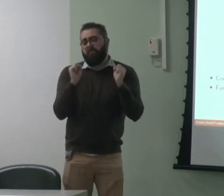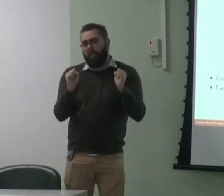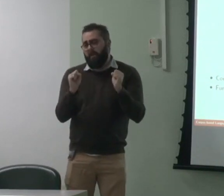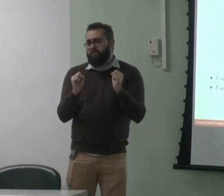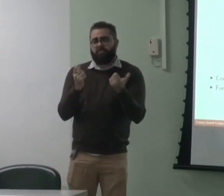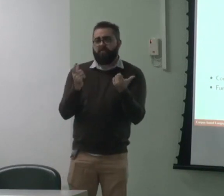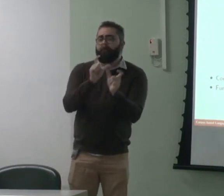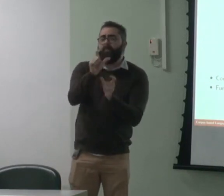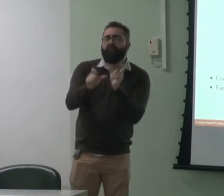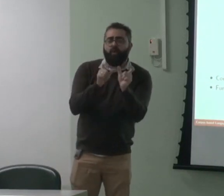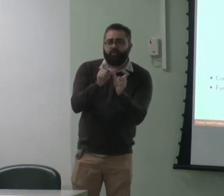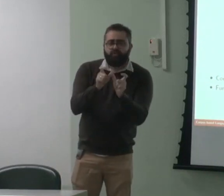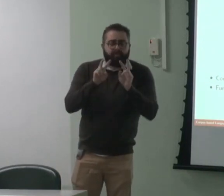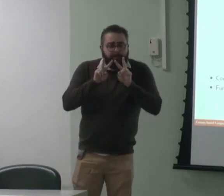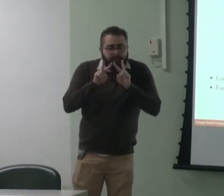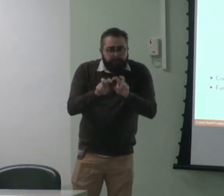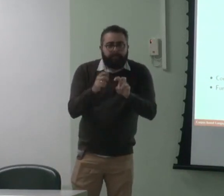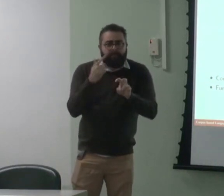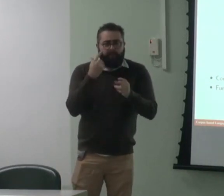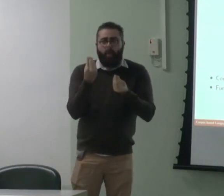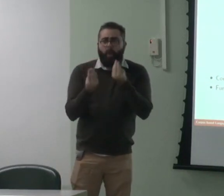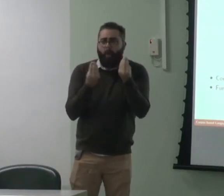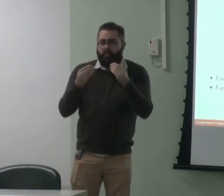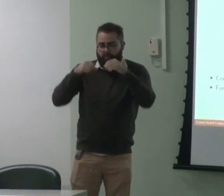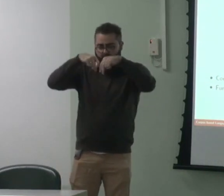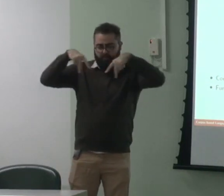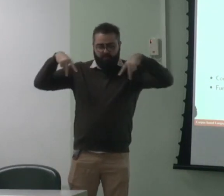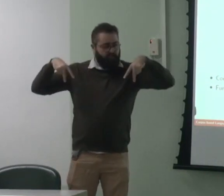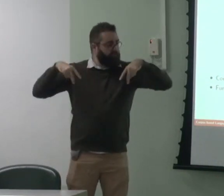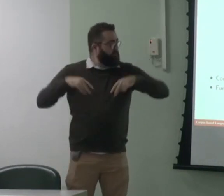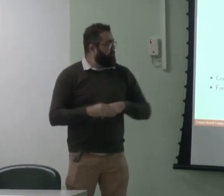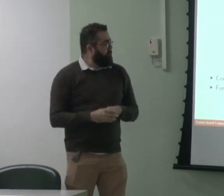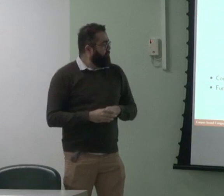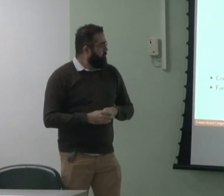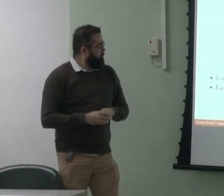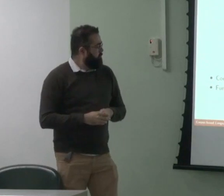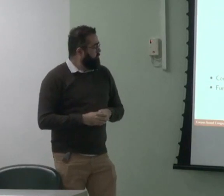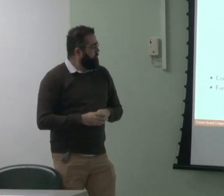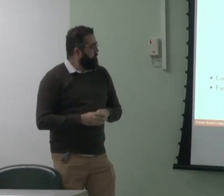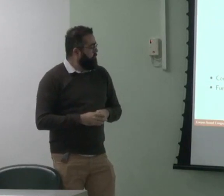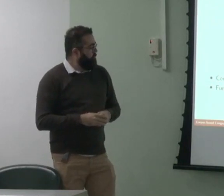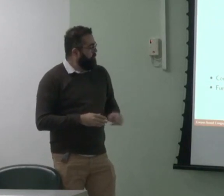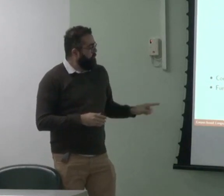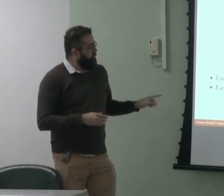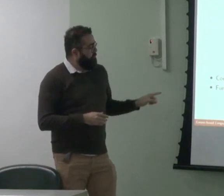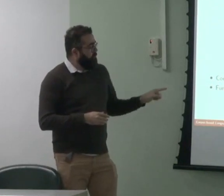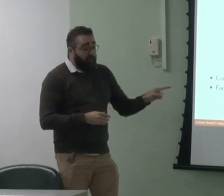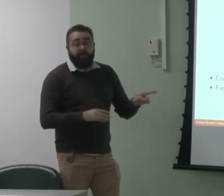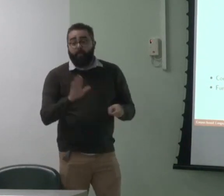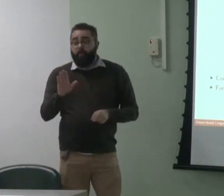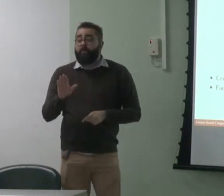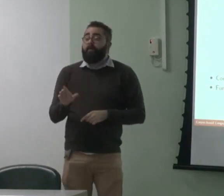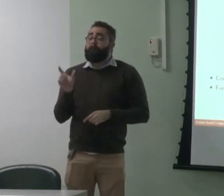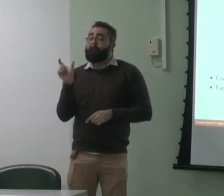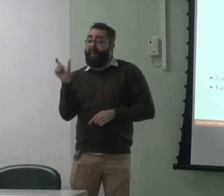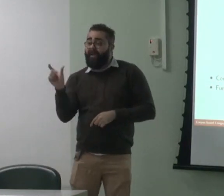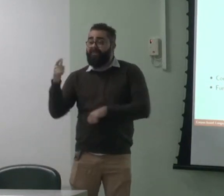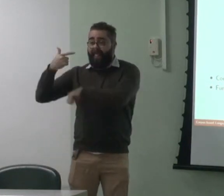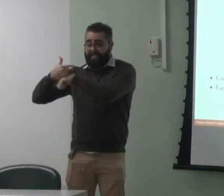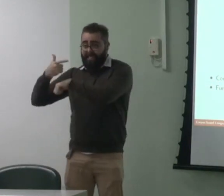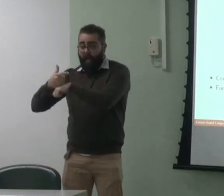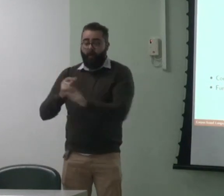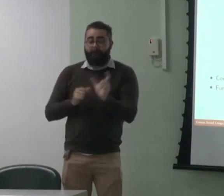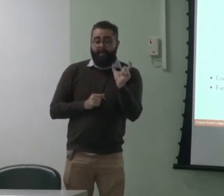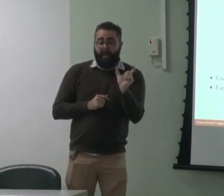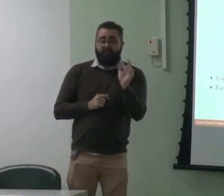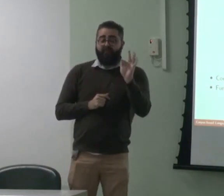all. So that increases the parallelism across languages, but also this is something that makes UD somewhat